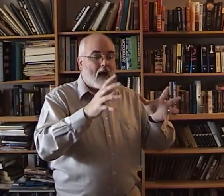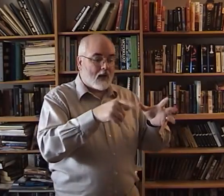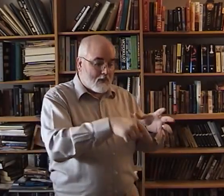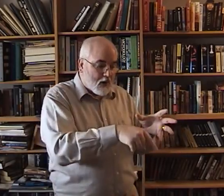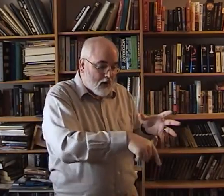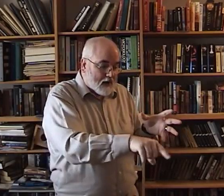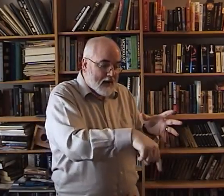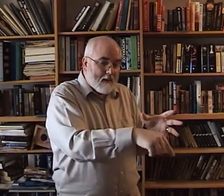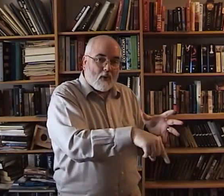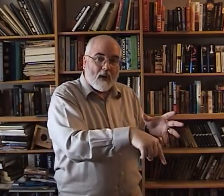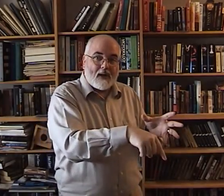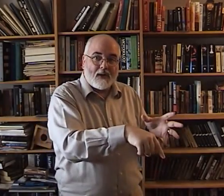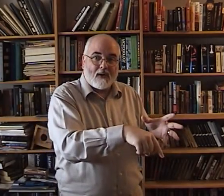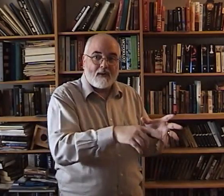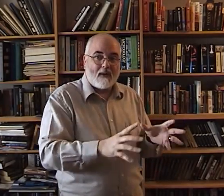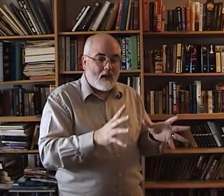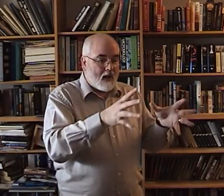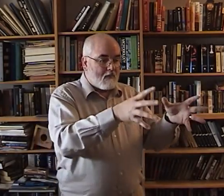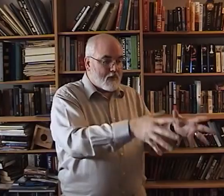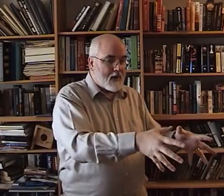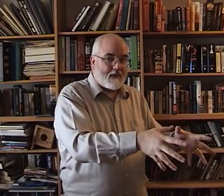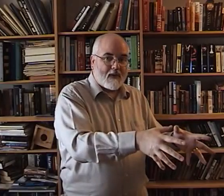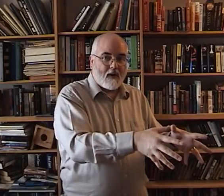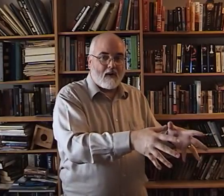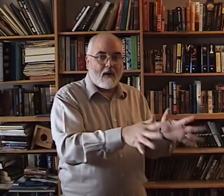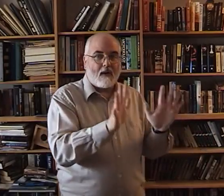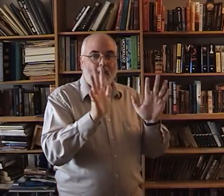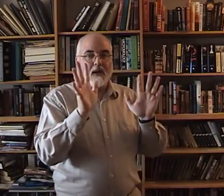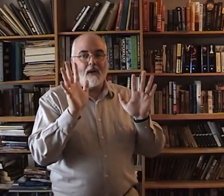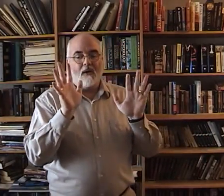going to put it on a table right here. Put it there and let it go.